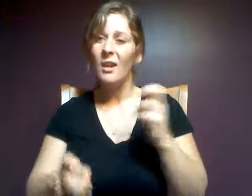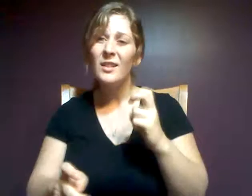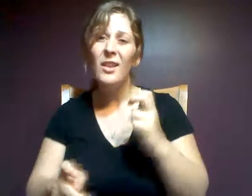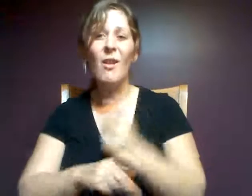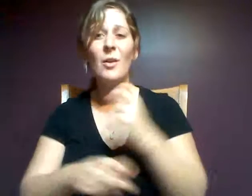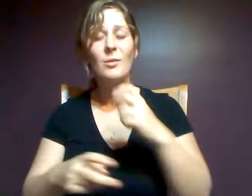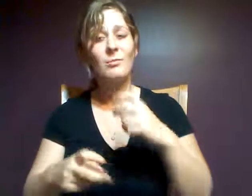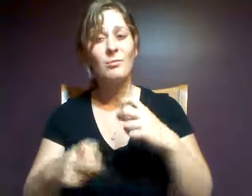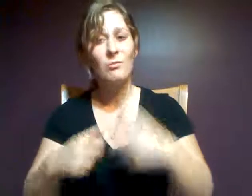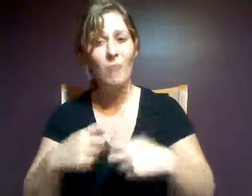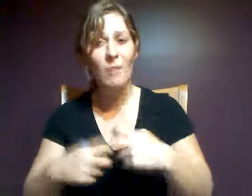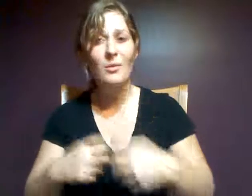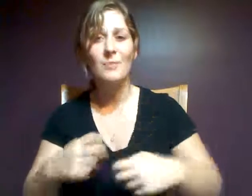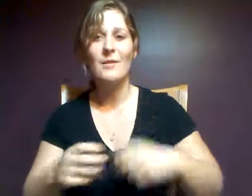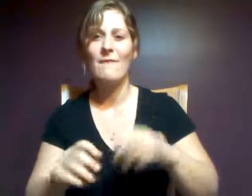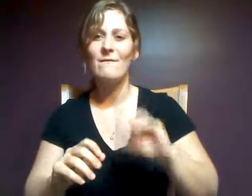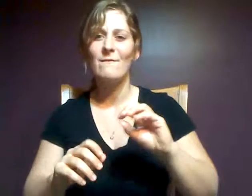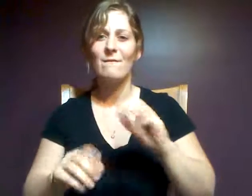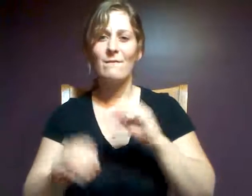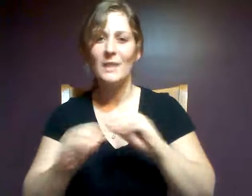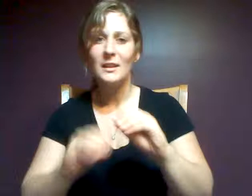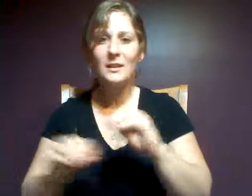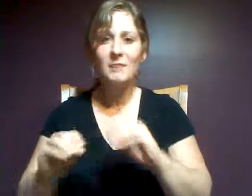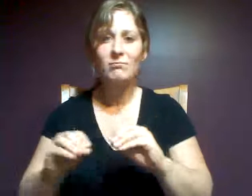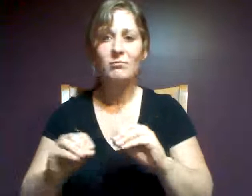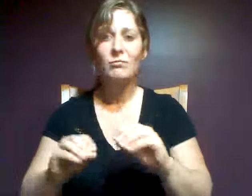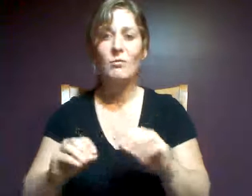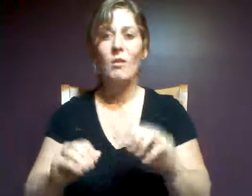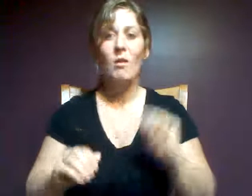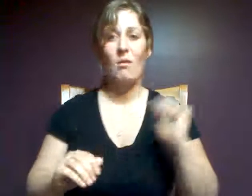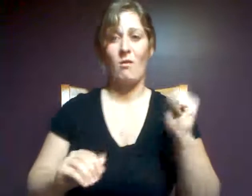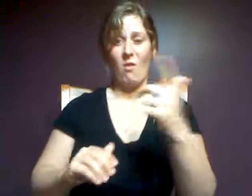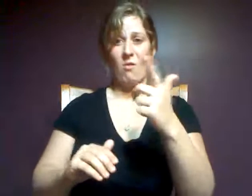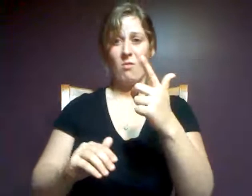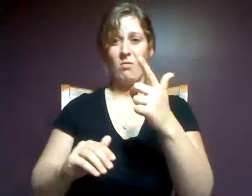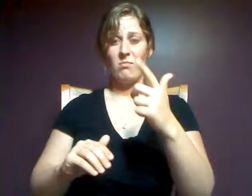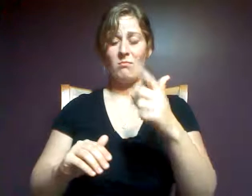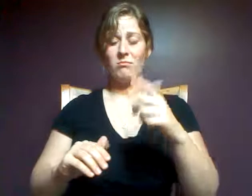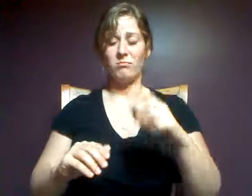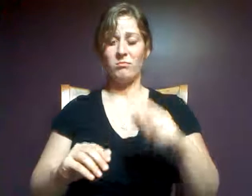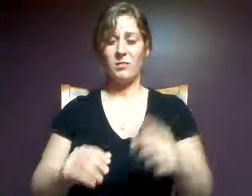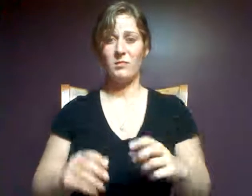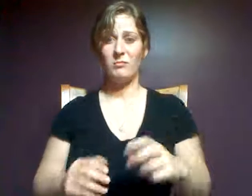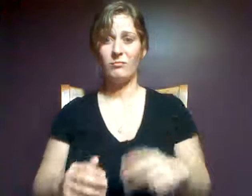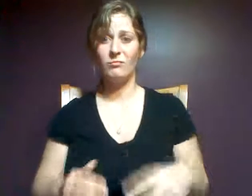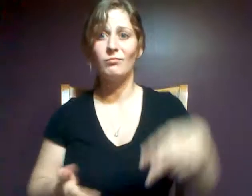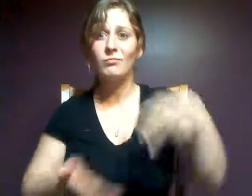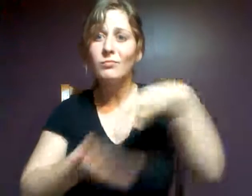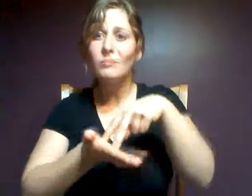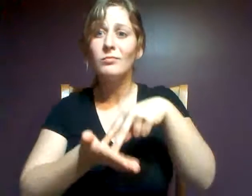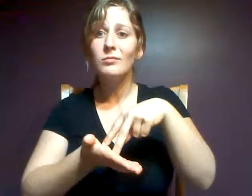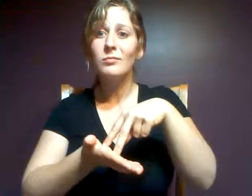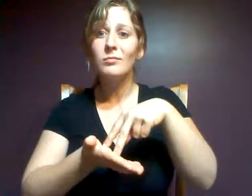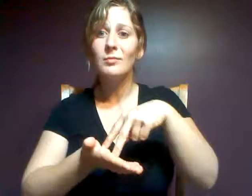one of us to step up and be better role models for the women and girls in our own lives, challenging the